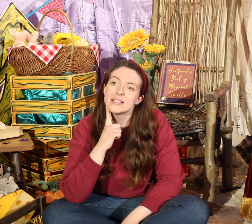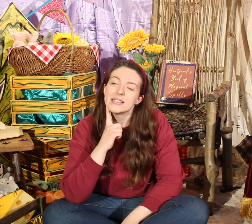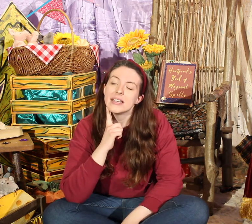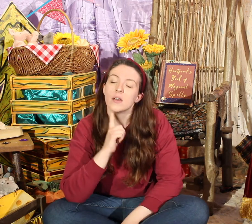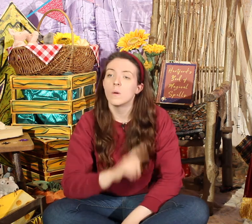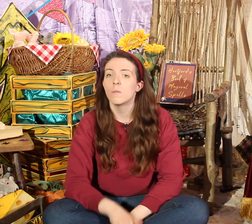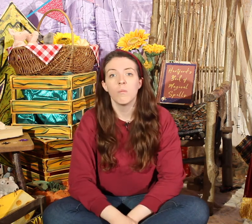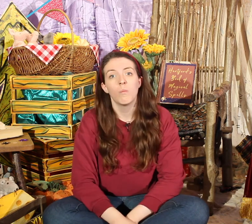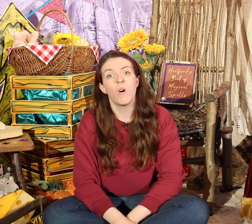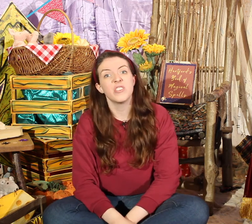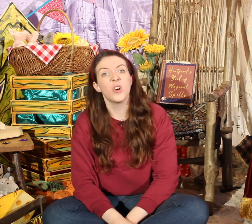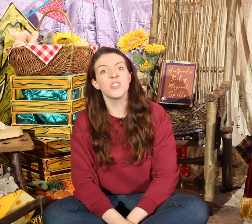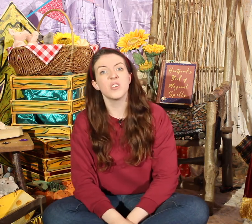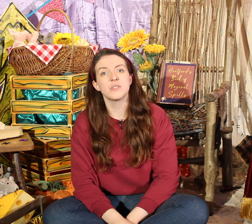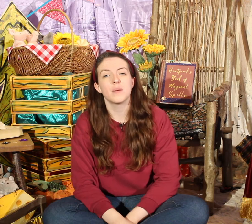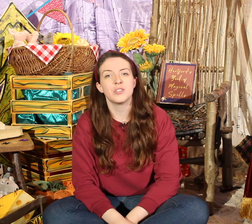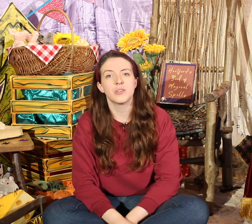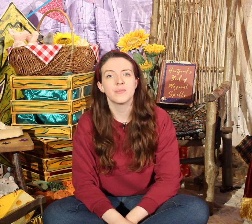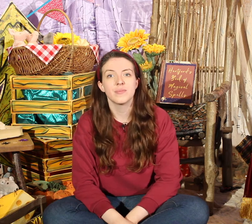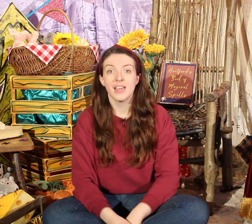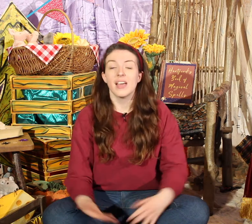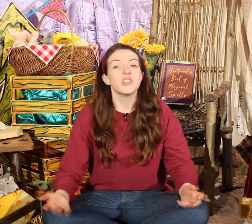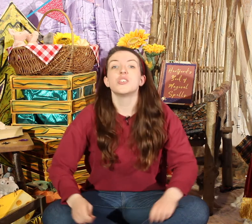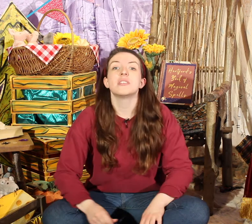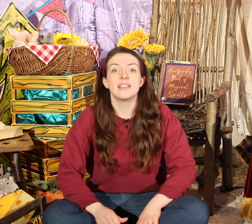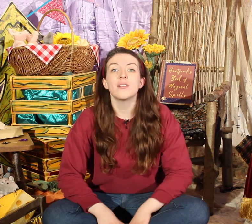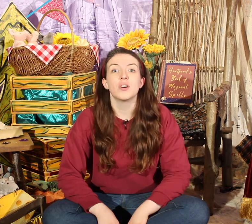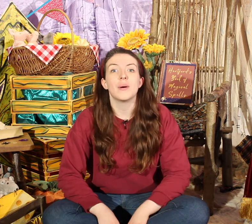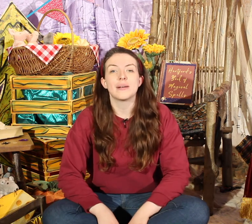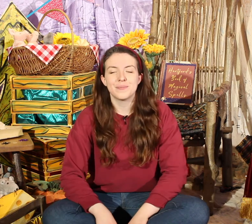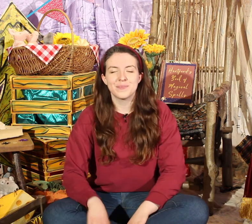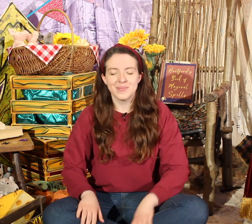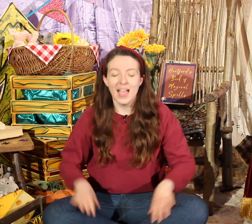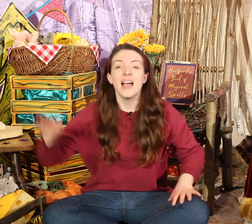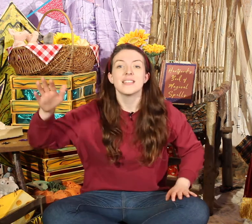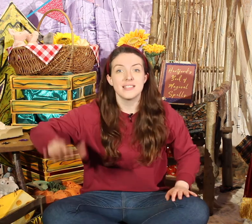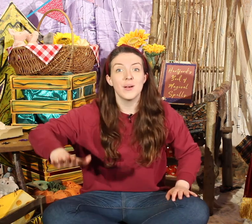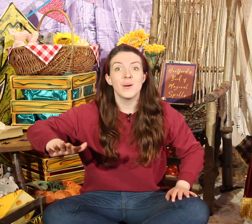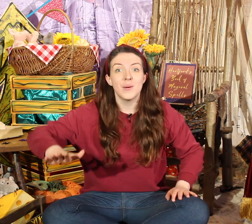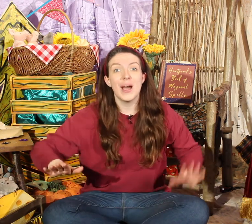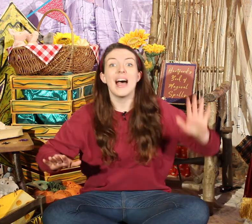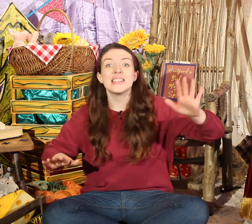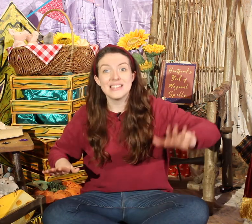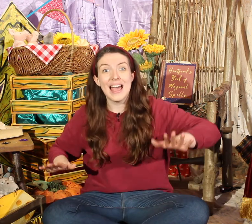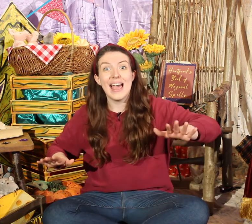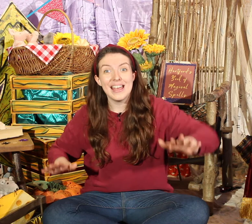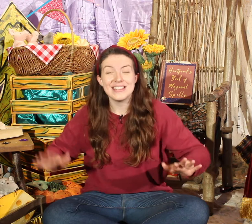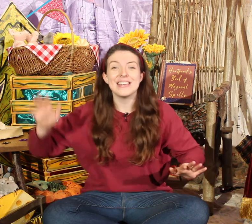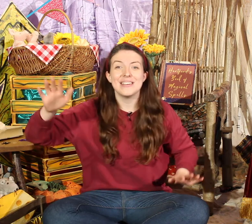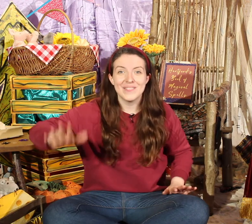see what the tortoise was up to. She was still going. Slow and steady